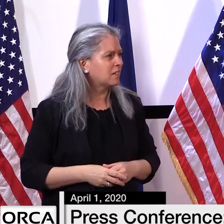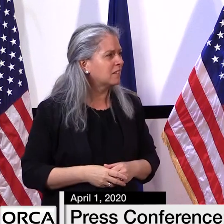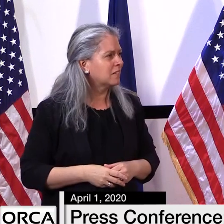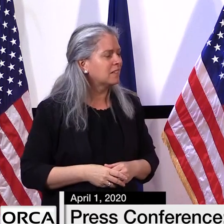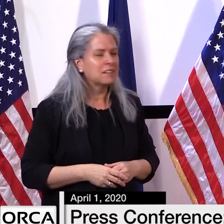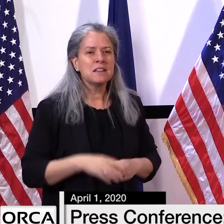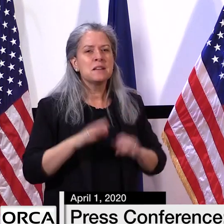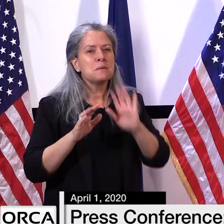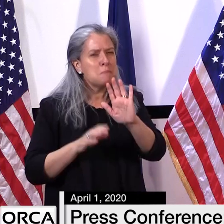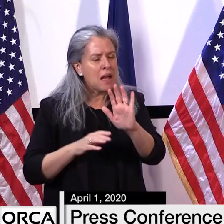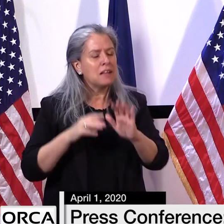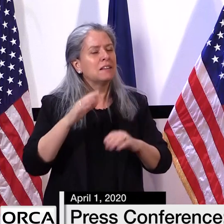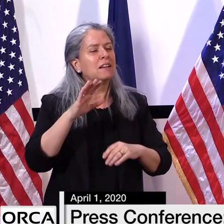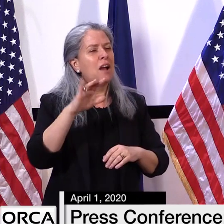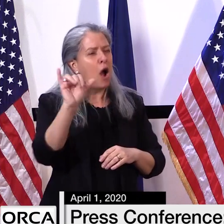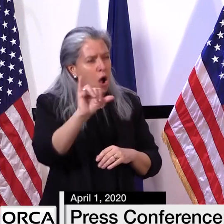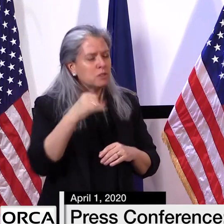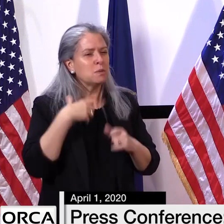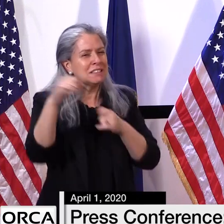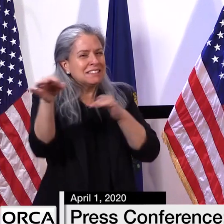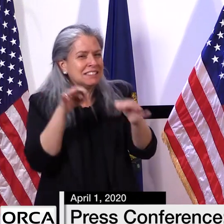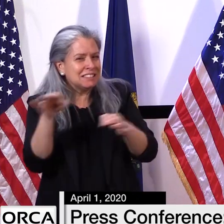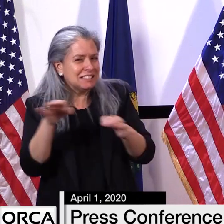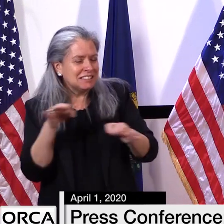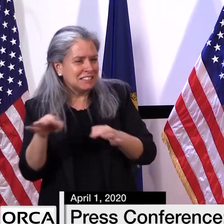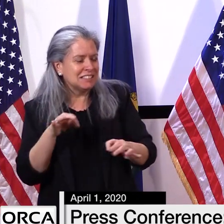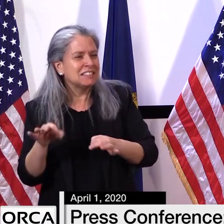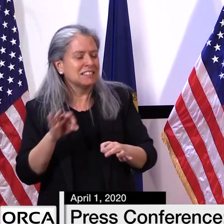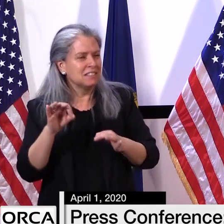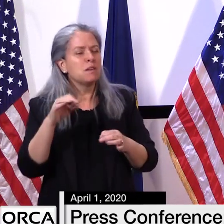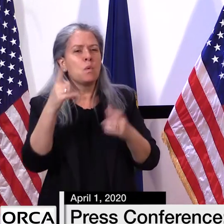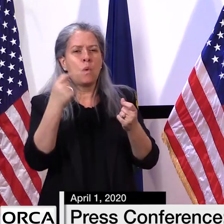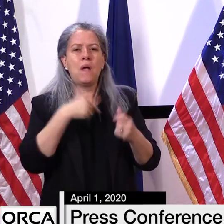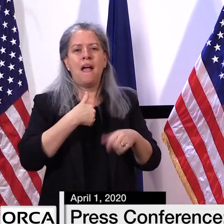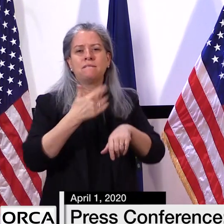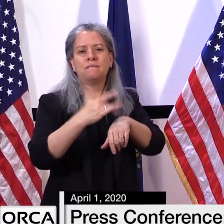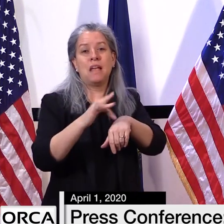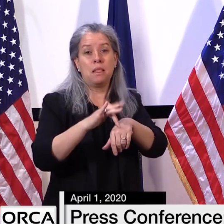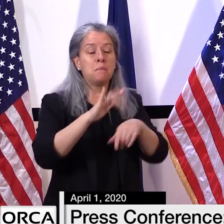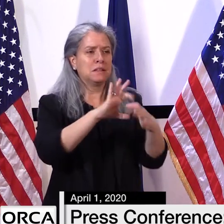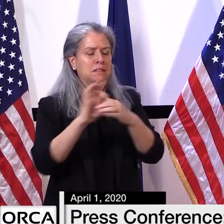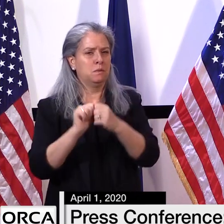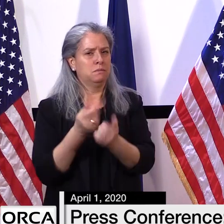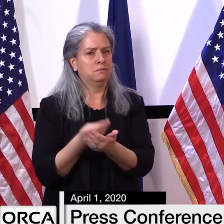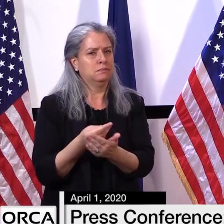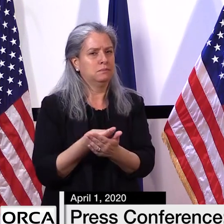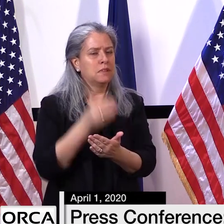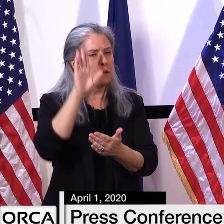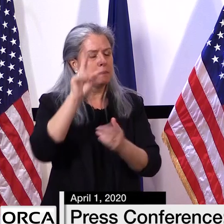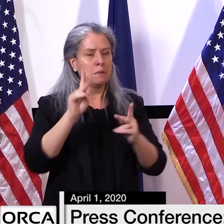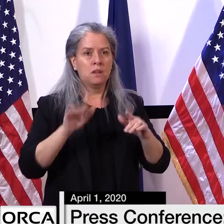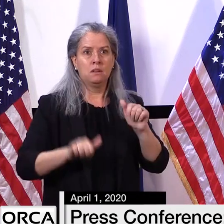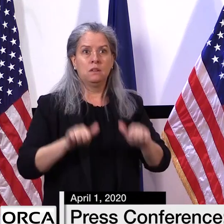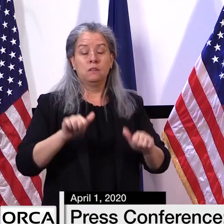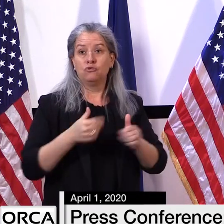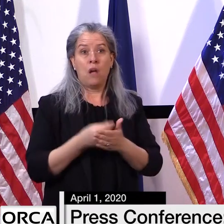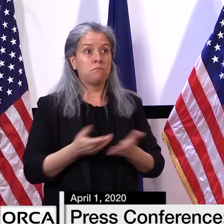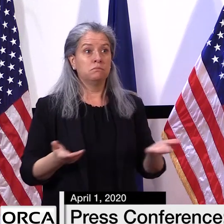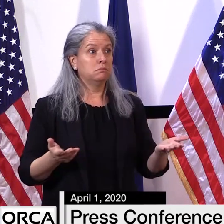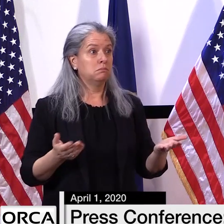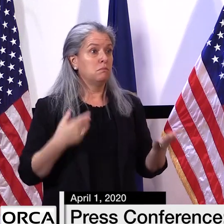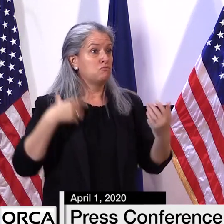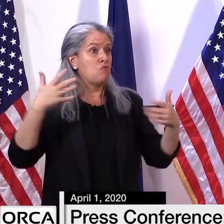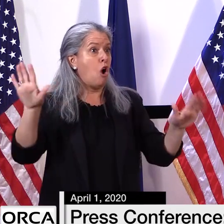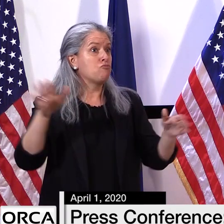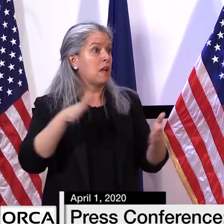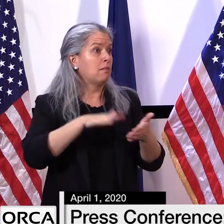time to talk about what's available for people who are dealing with a very real issue of economic uncertainty. Those who have already lost their jobs